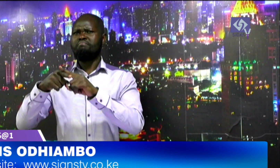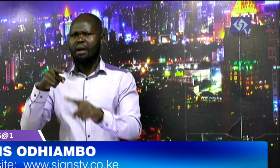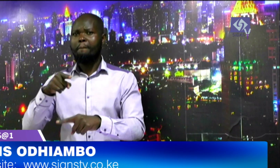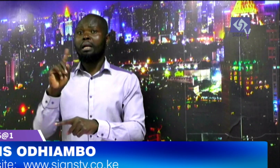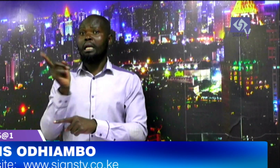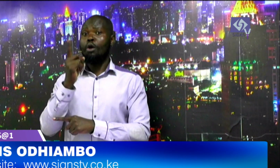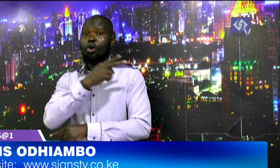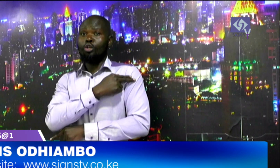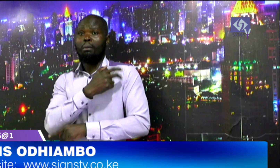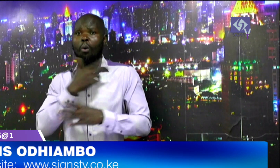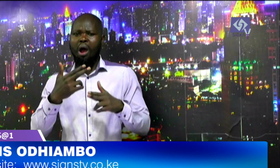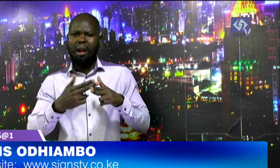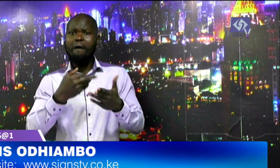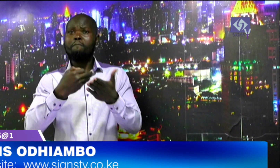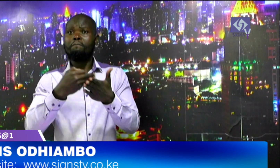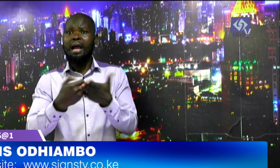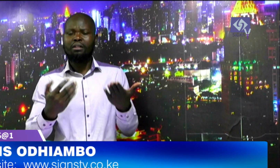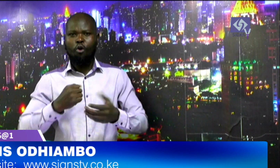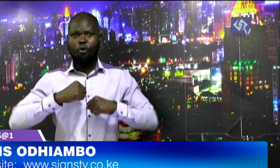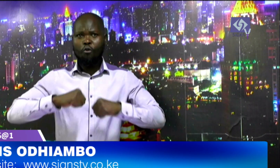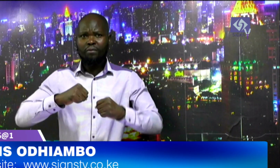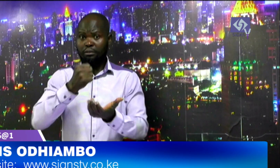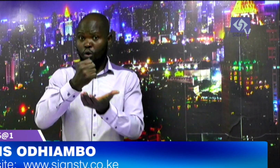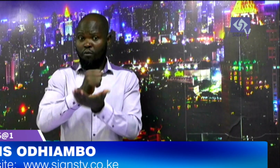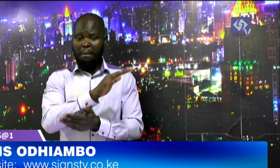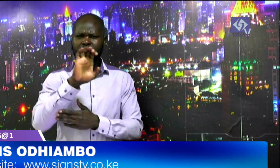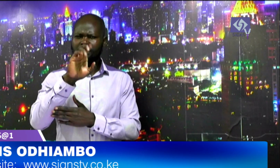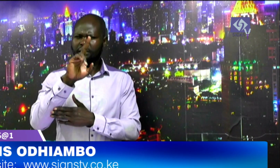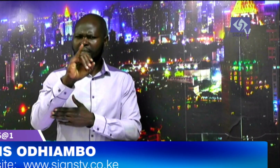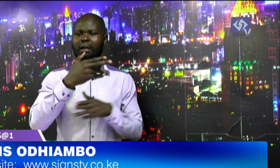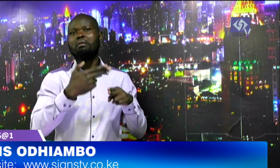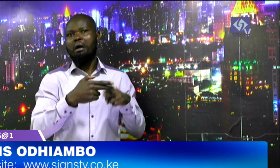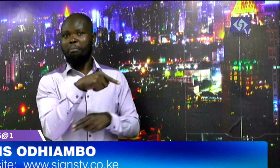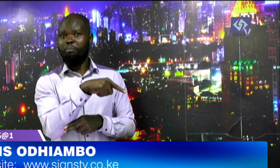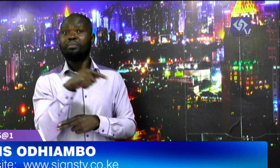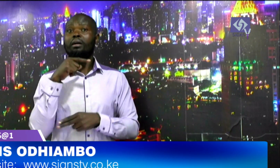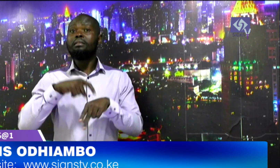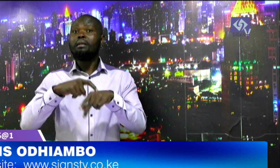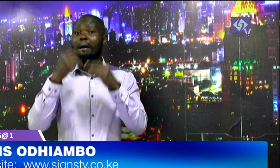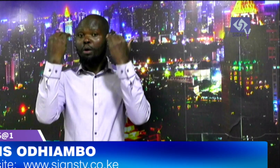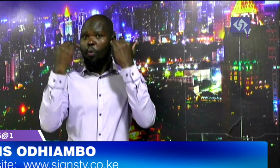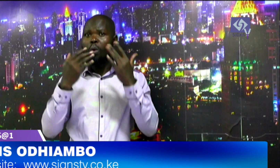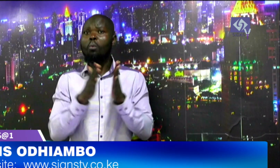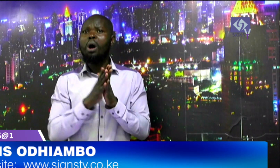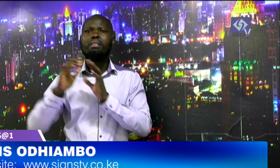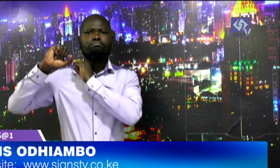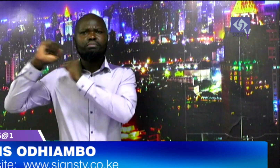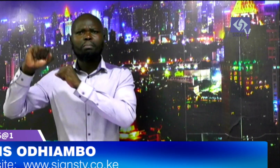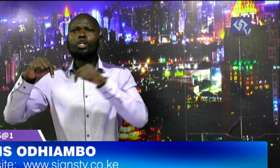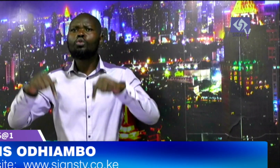Moving on swiftly, a woman suspected to have killed Nairobi Hospital finance officer Eric Maigo is to be charged